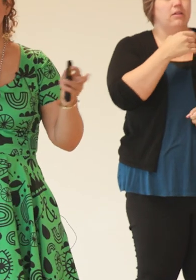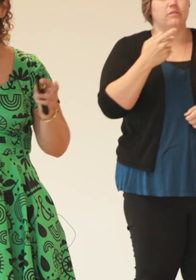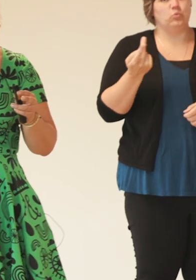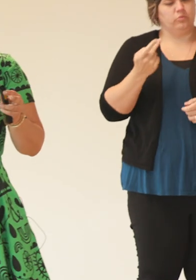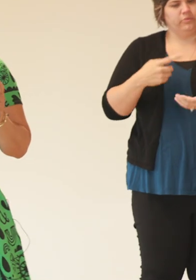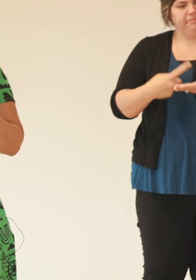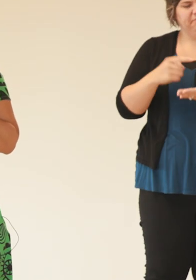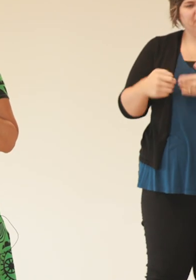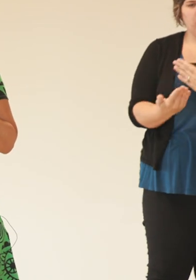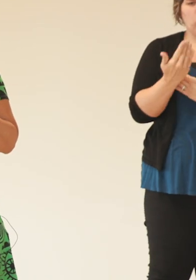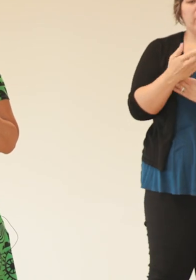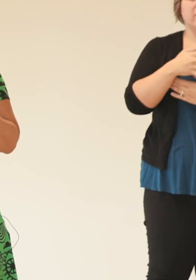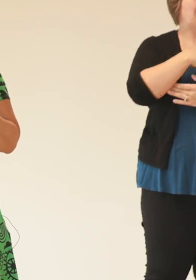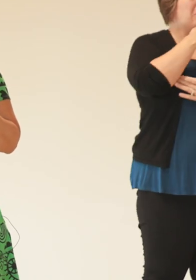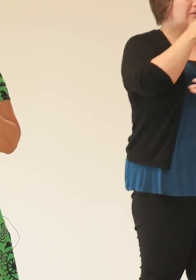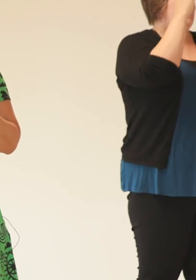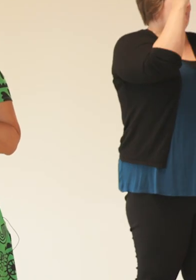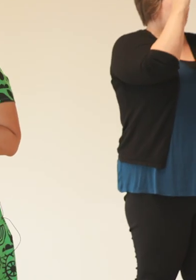I mean, she kind of get it,